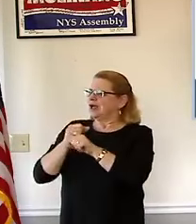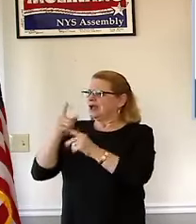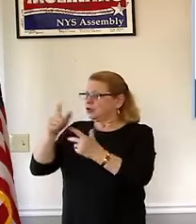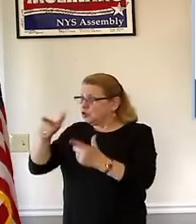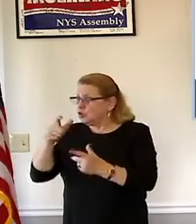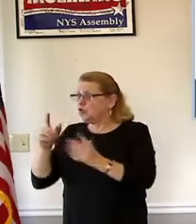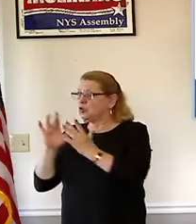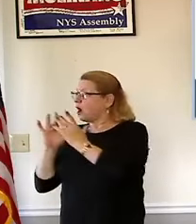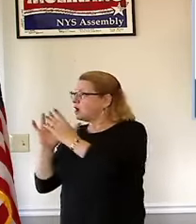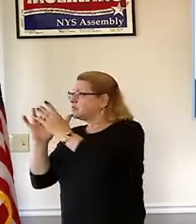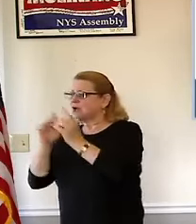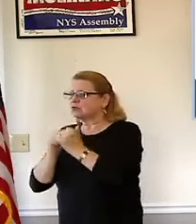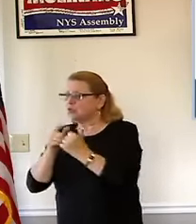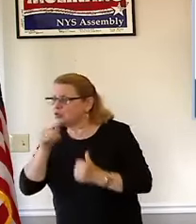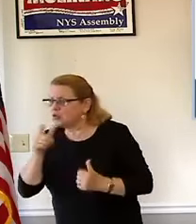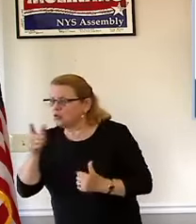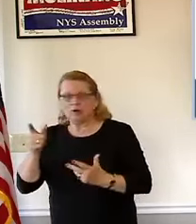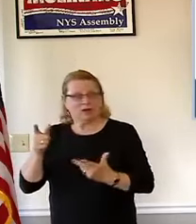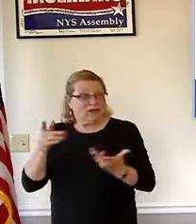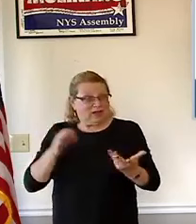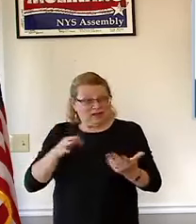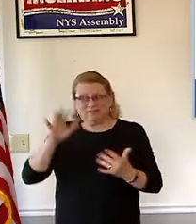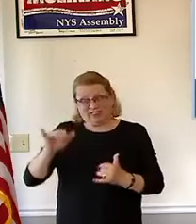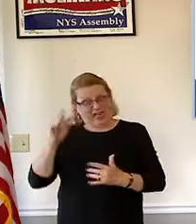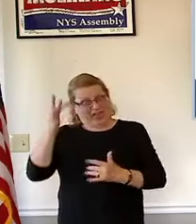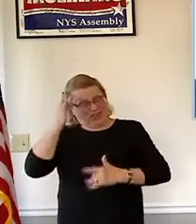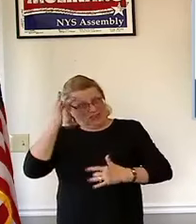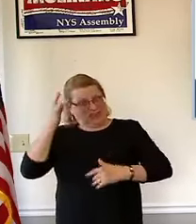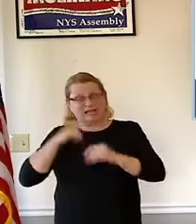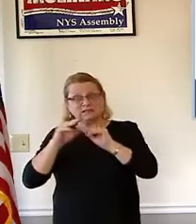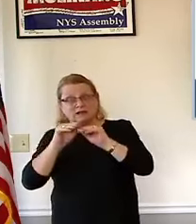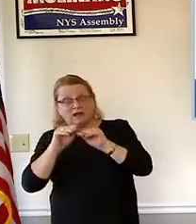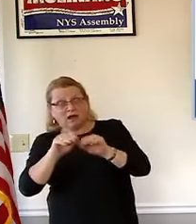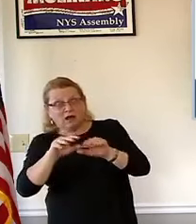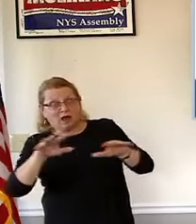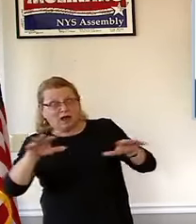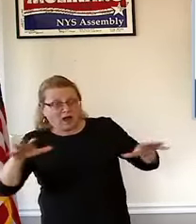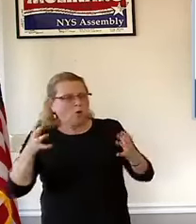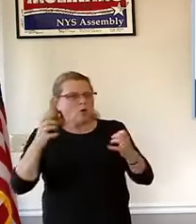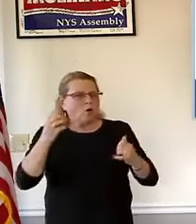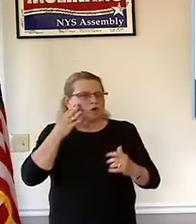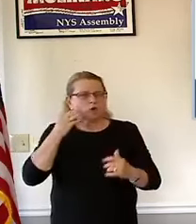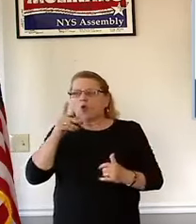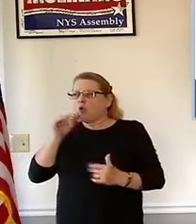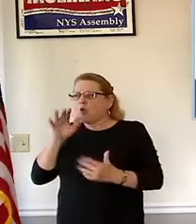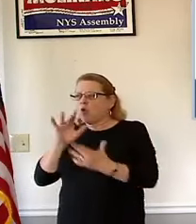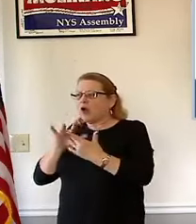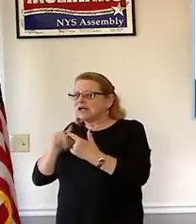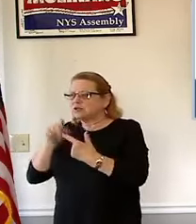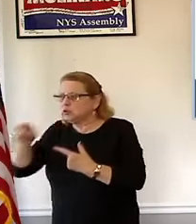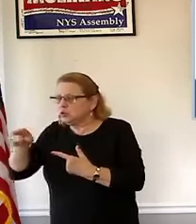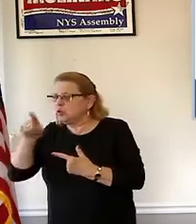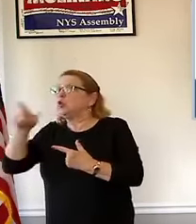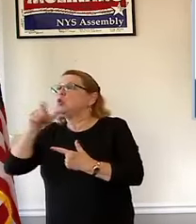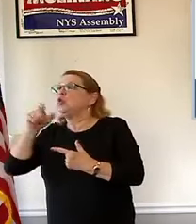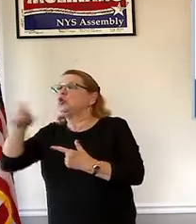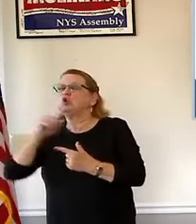other thing is, if it's communicable, we like to know what other individuals may have potentially been